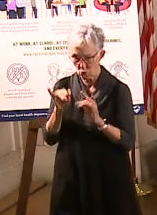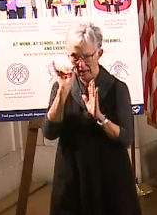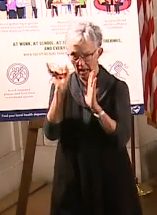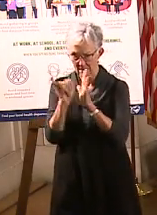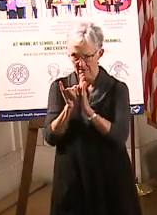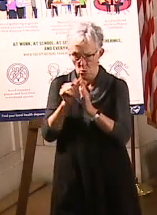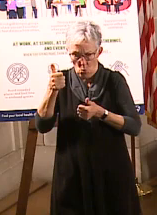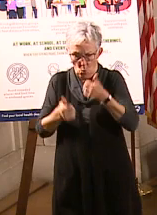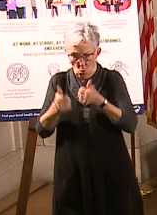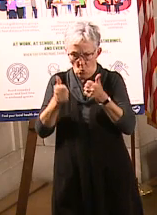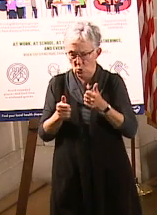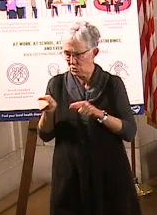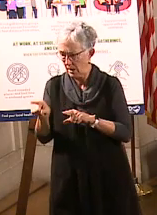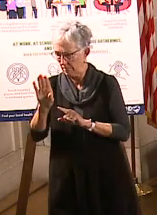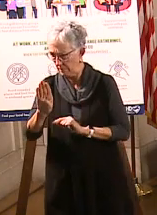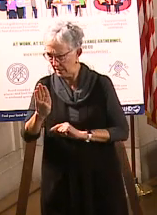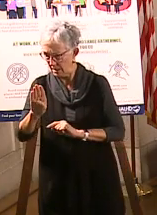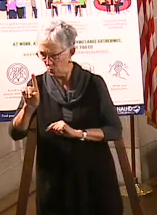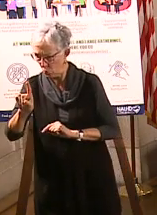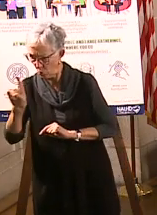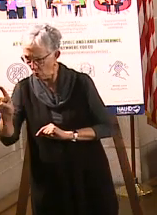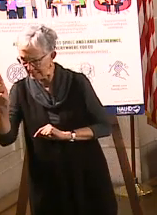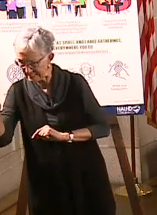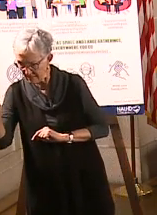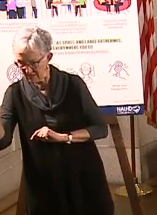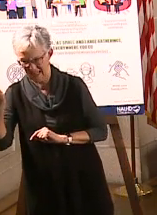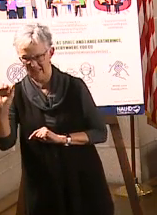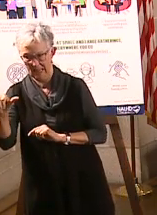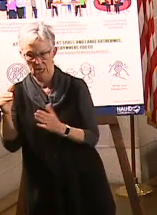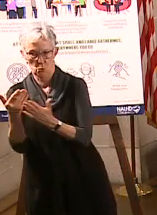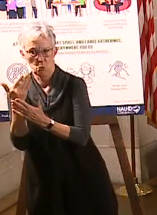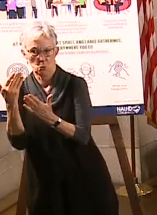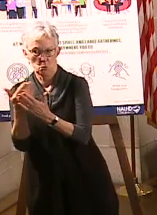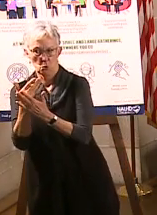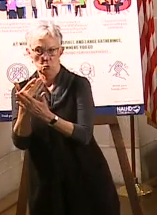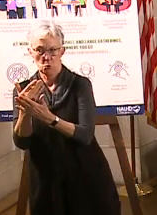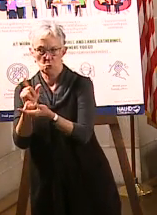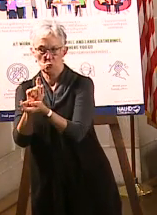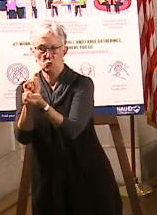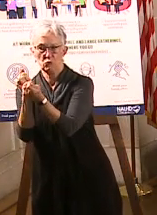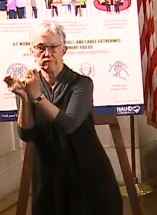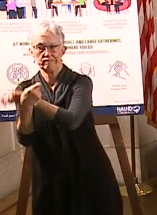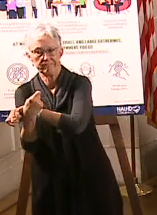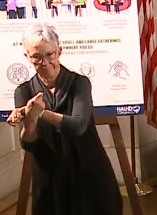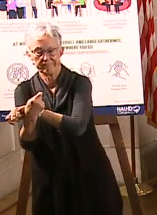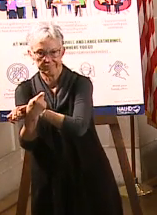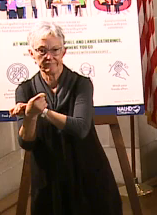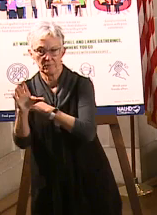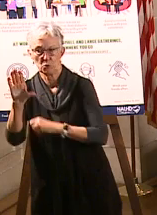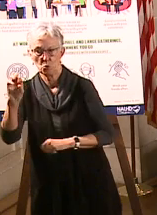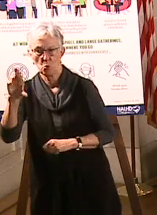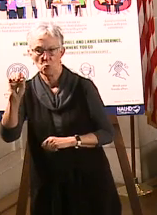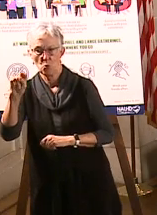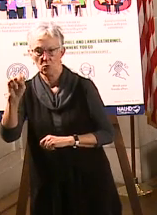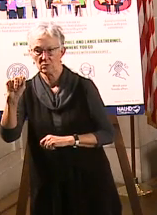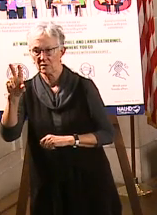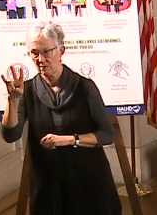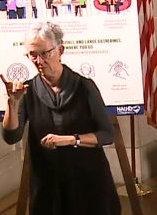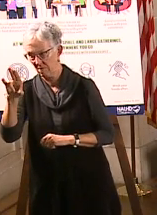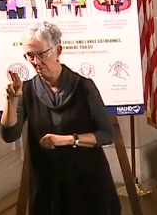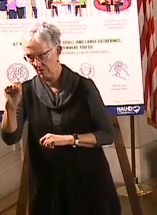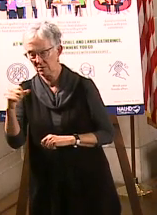the B117 mutant variation of the coronavirus. So we are going to be actively looking for that here in